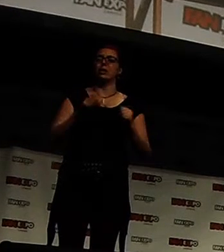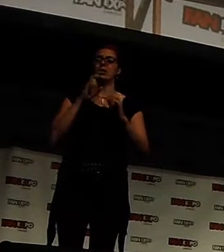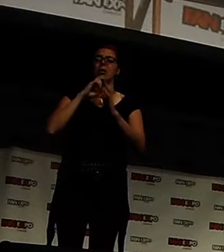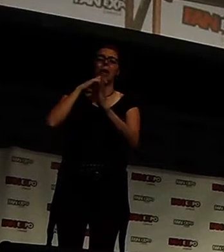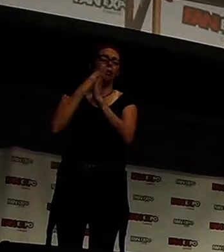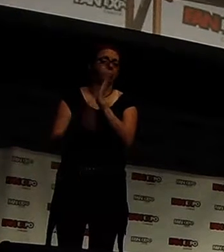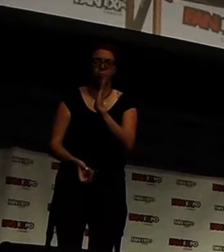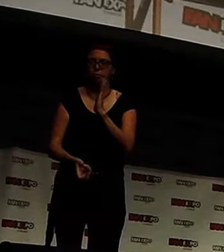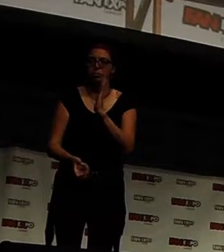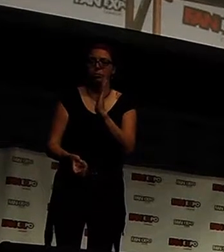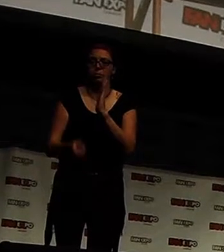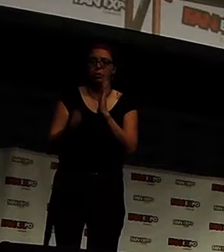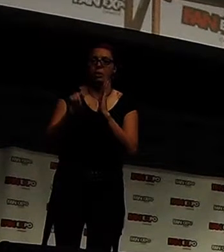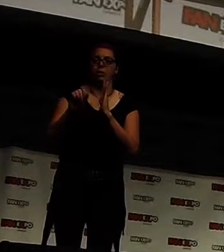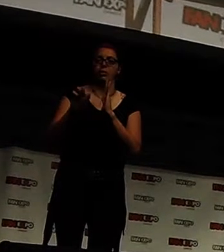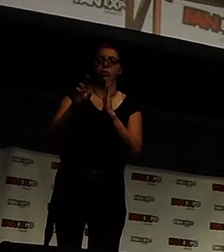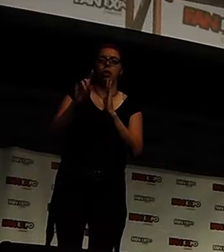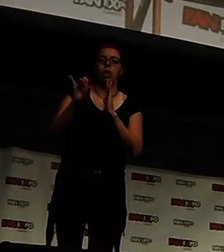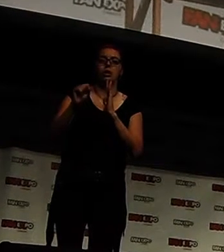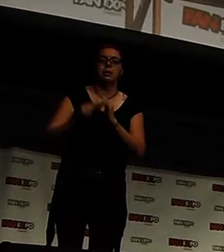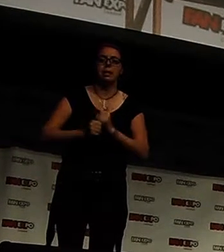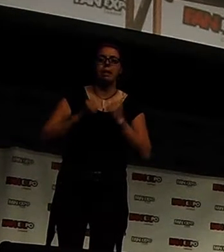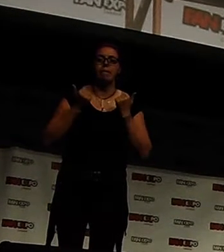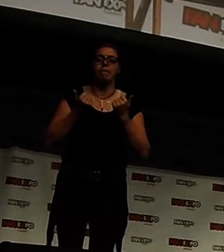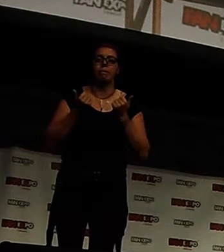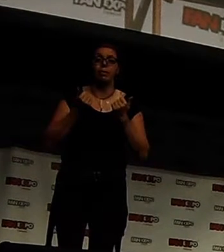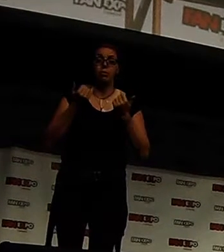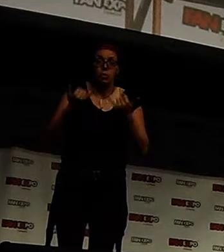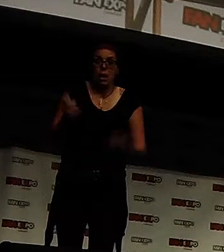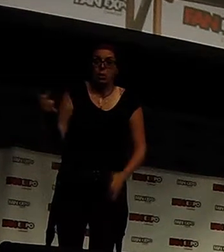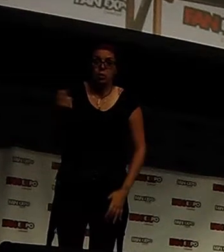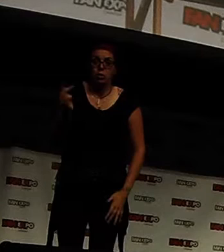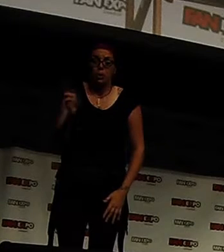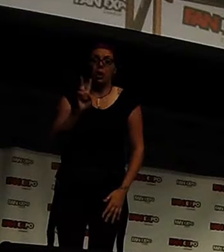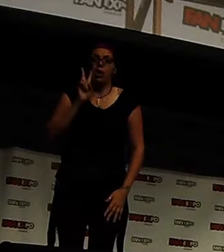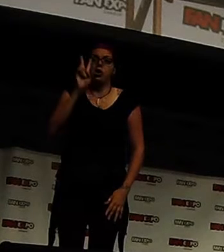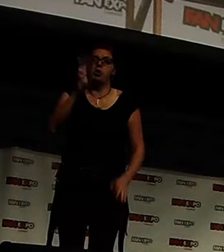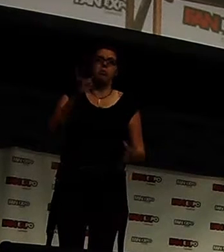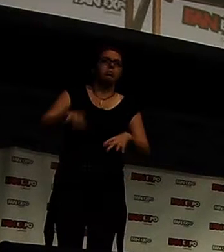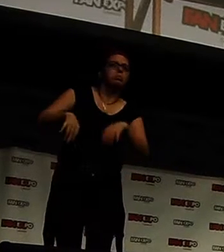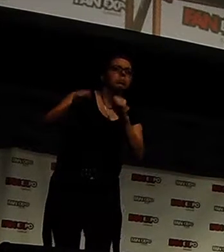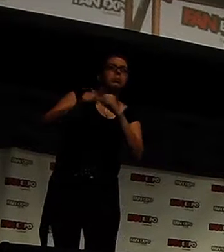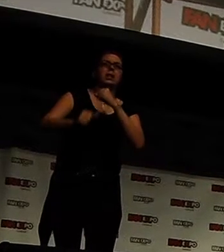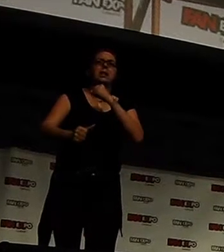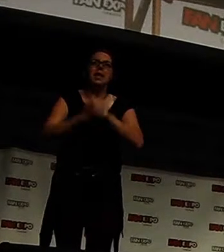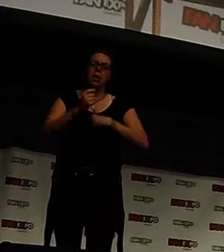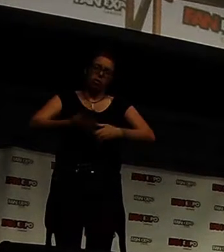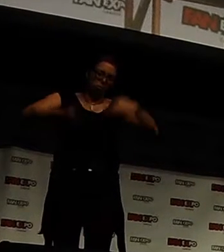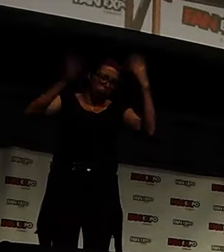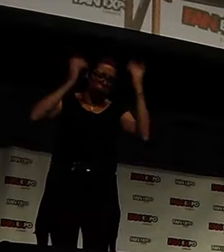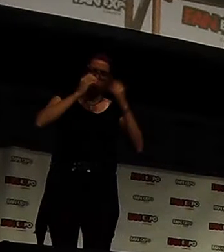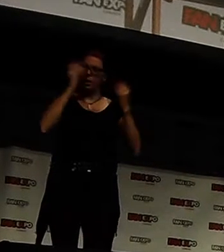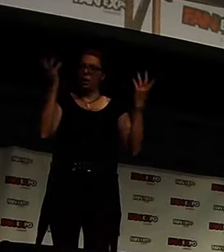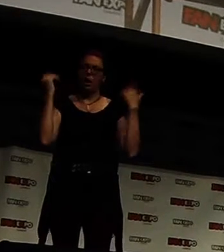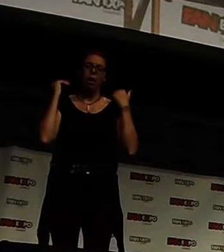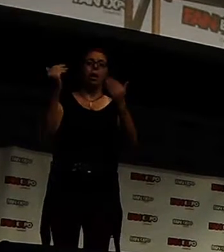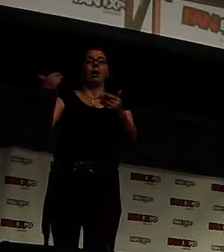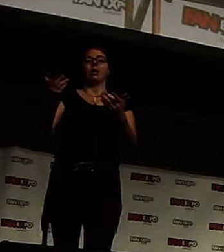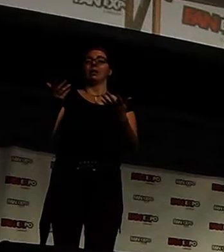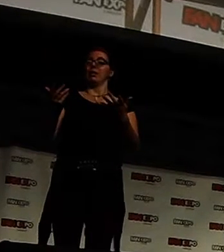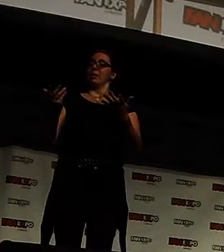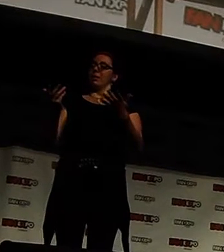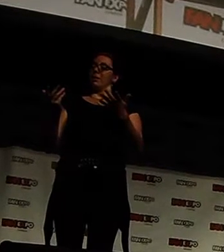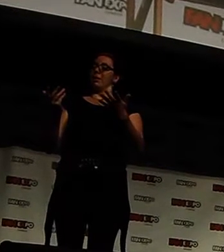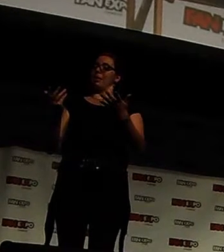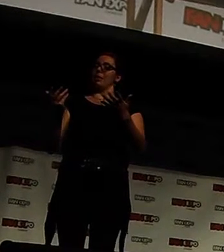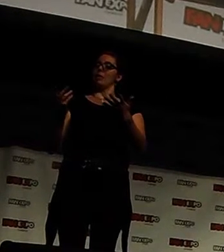each other to be more dangerous and more reckless, they're trapped in their own TARDIS bubble, and it's gonna